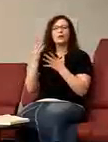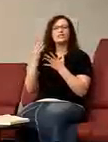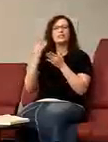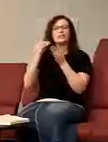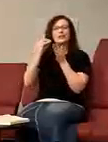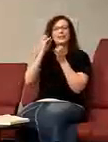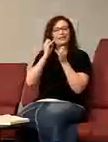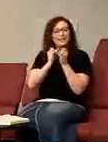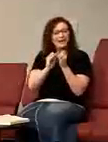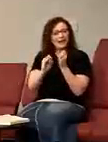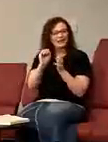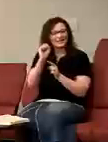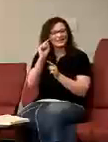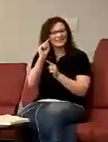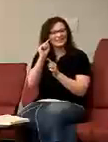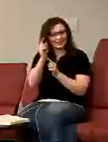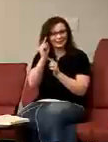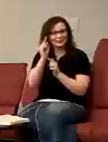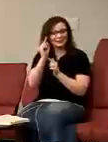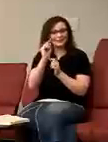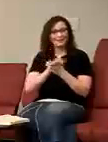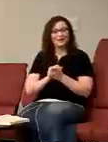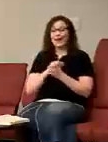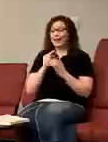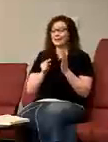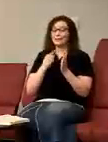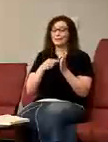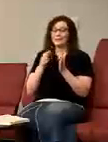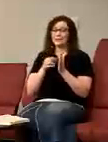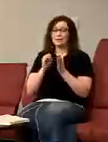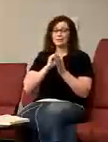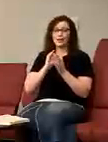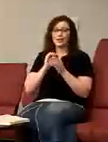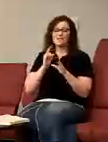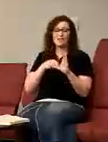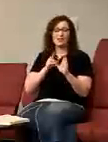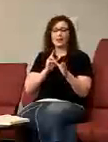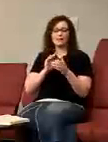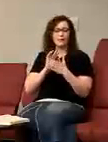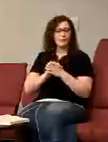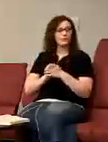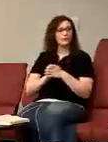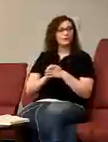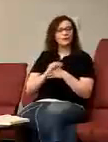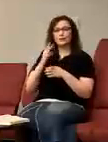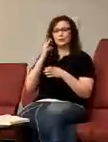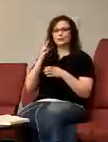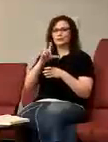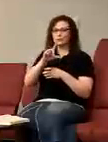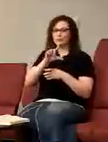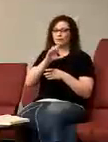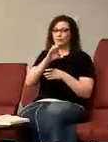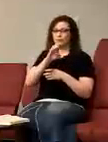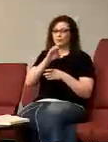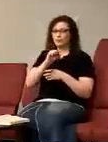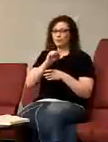second. And sometimes I've even given up. But then I was reading about Lazarus, and you know what? He's the God of 12:30.